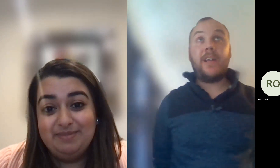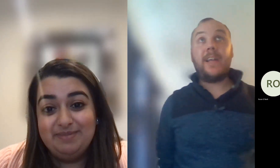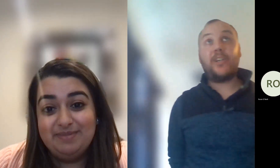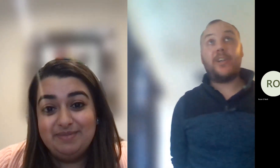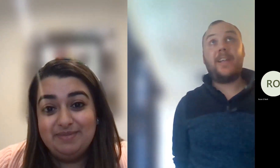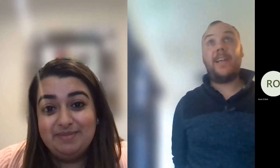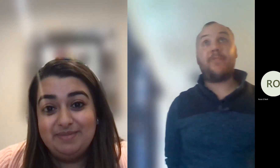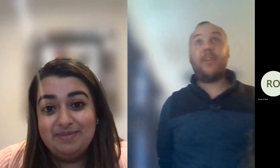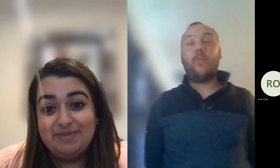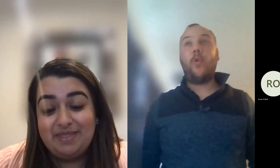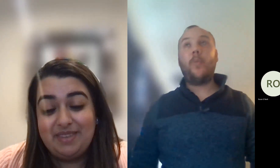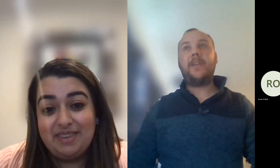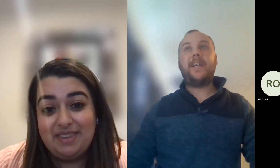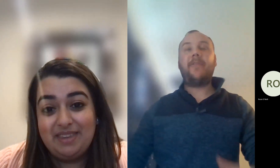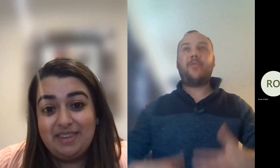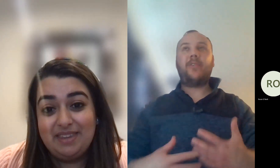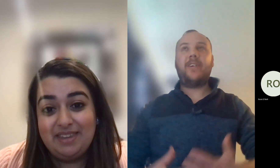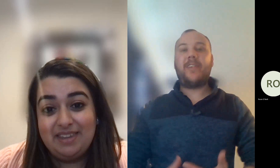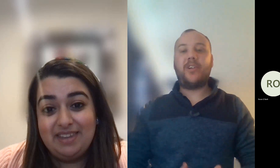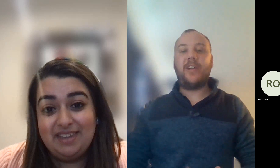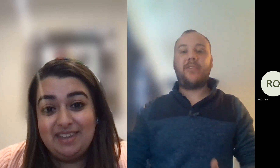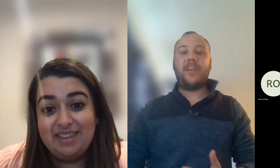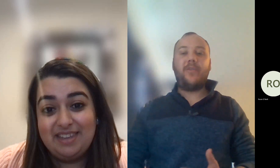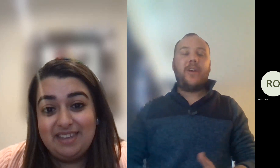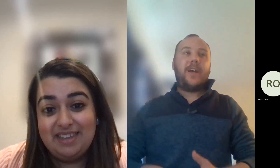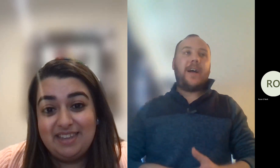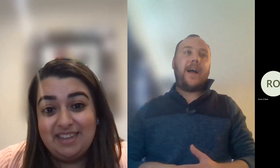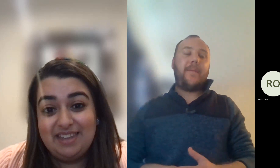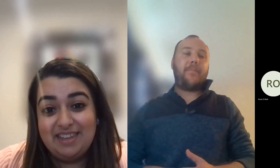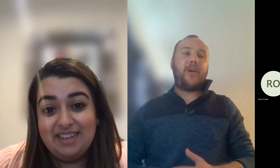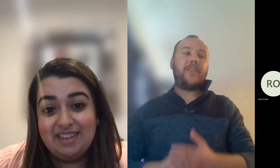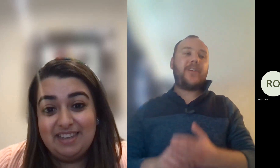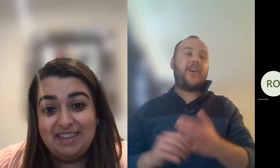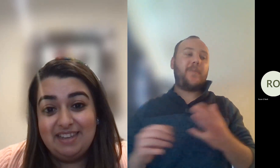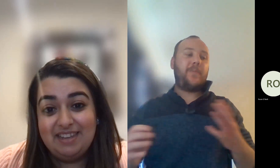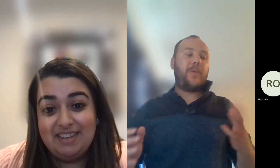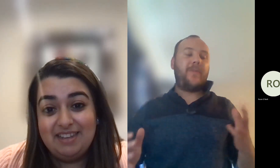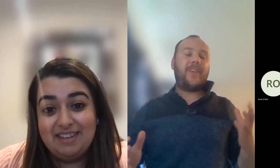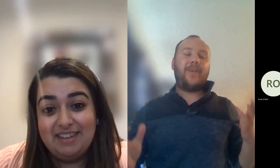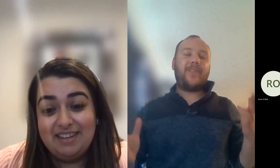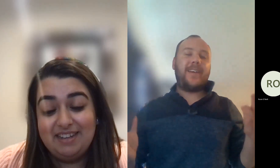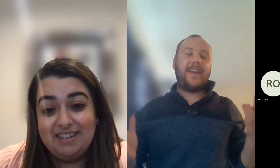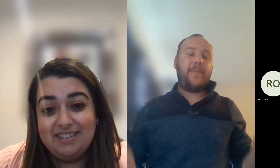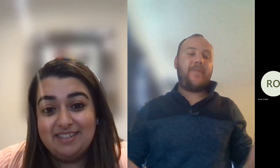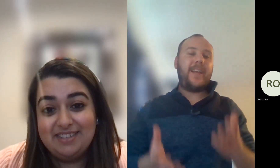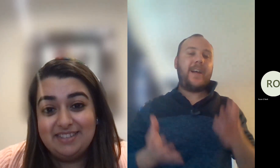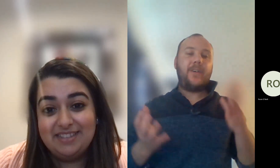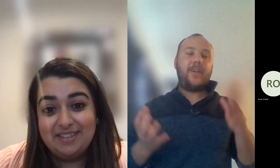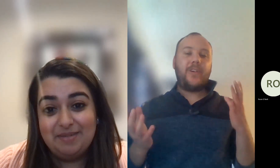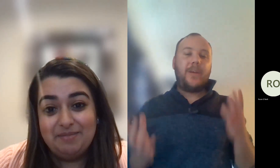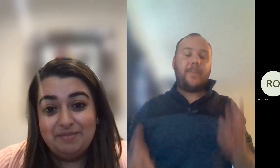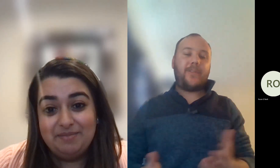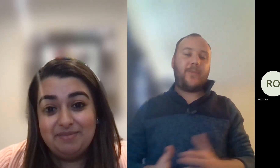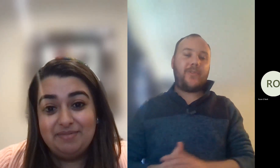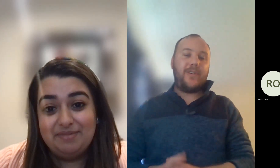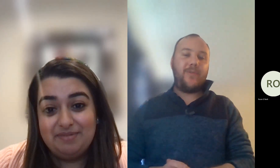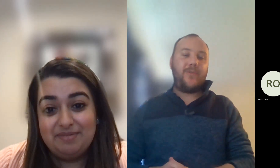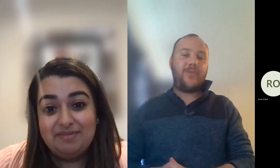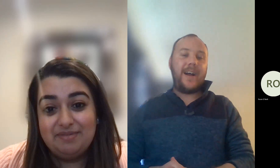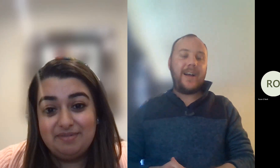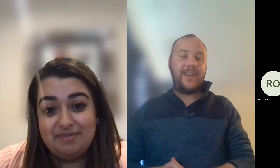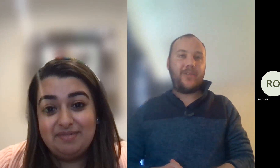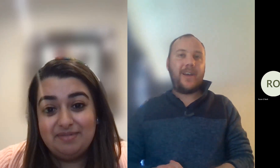brilliant, and it's really warming to hear as an organisation. As I say, you prioritise people with empathy and good